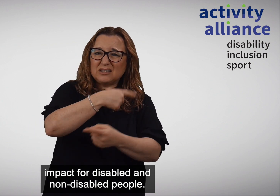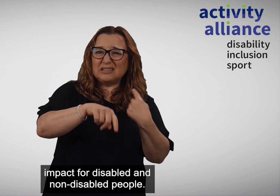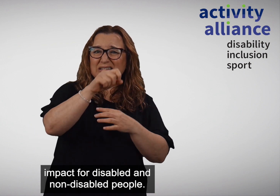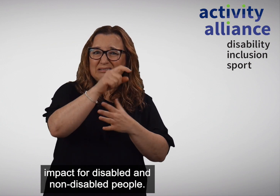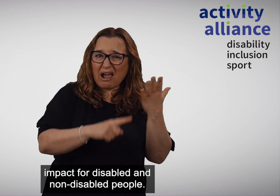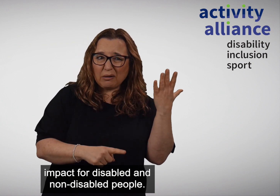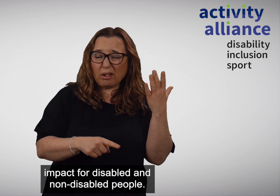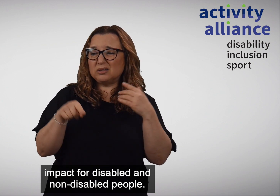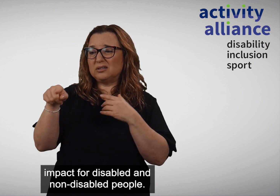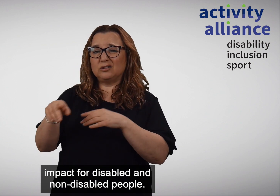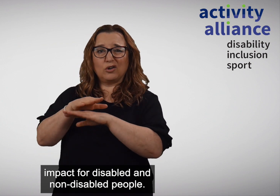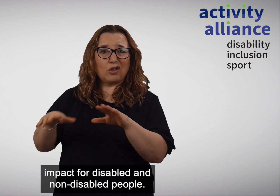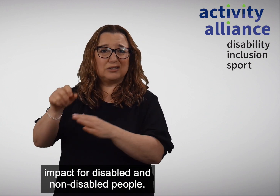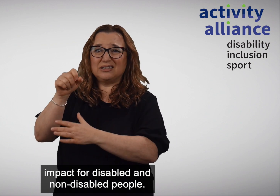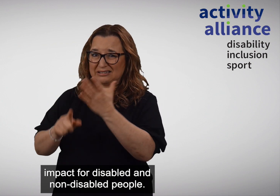and non-disabled people.